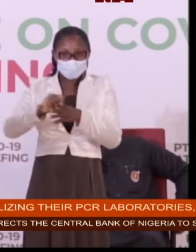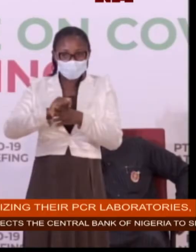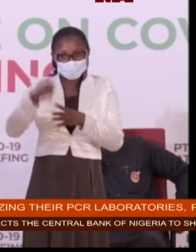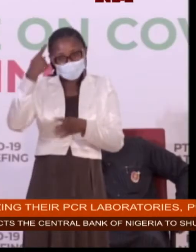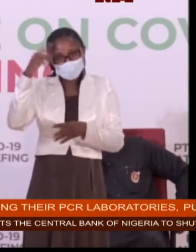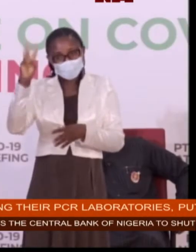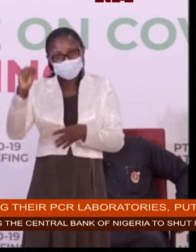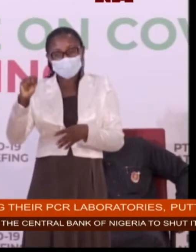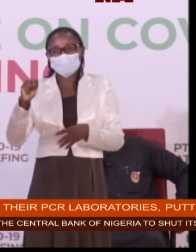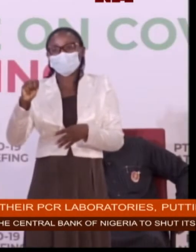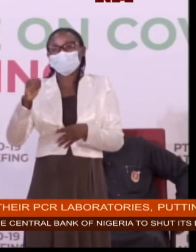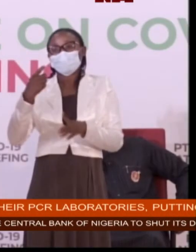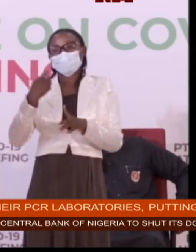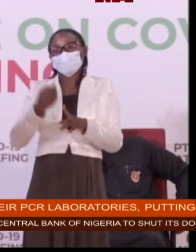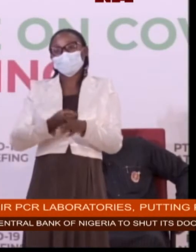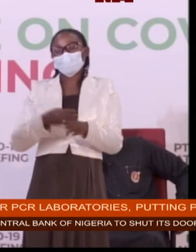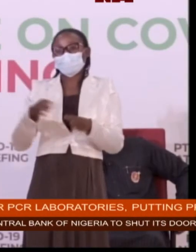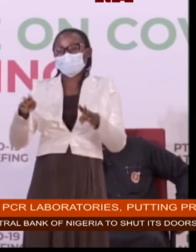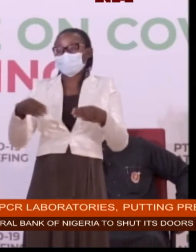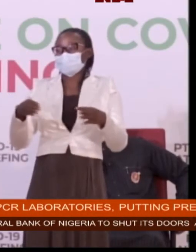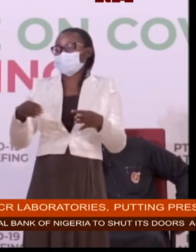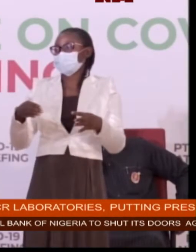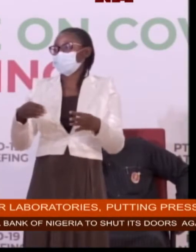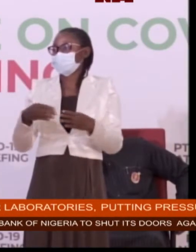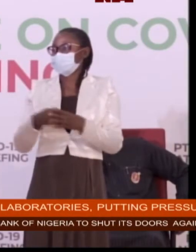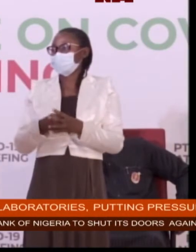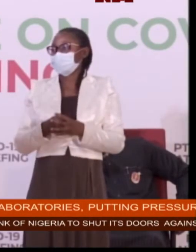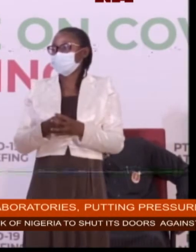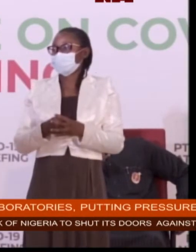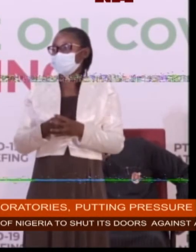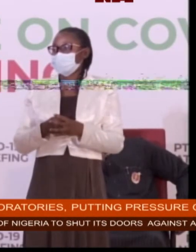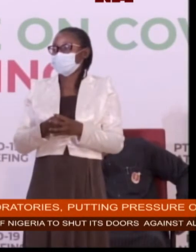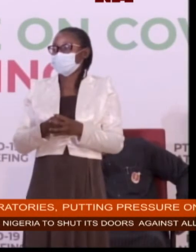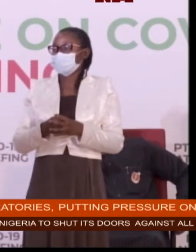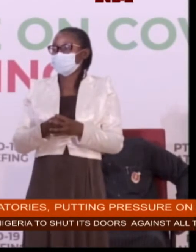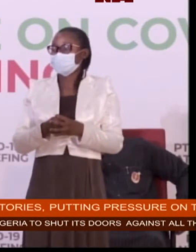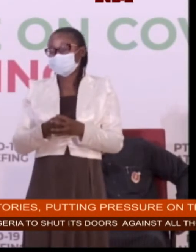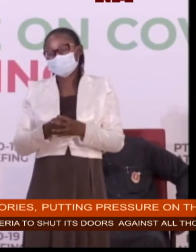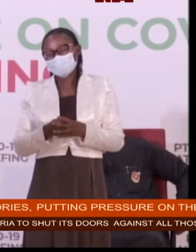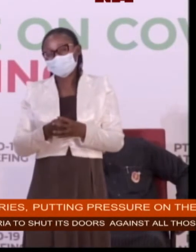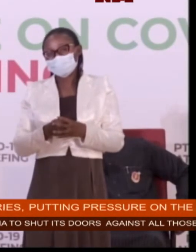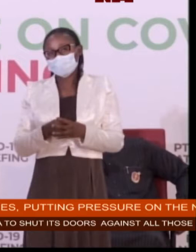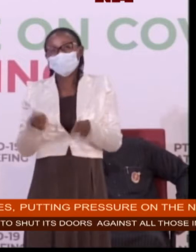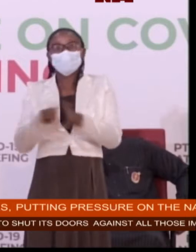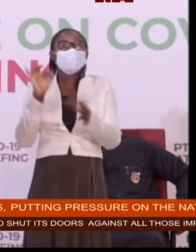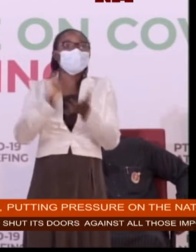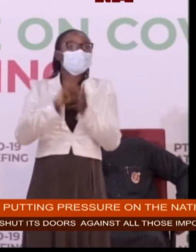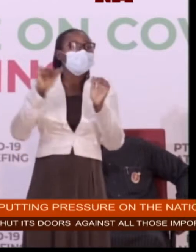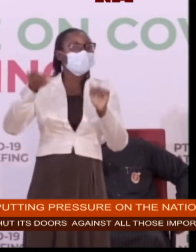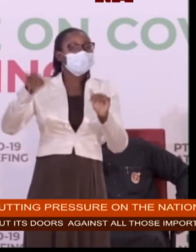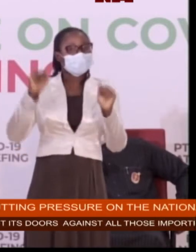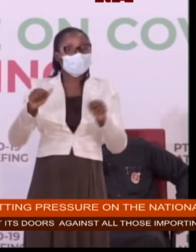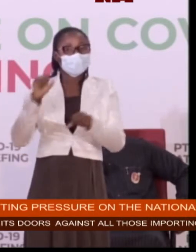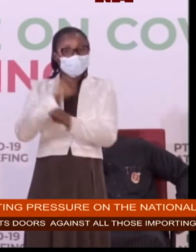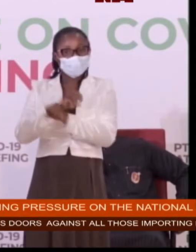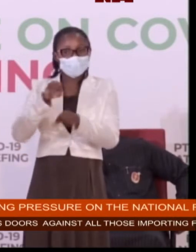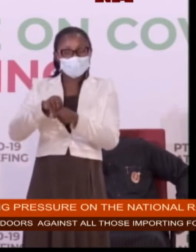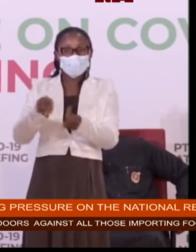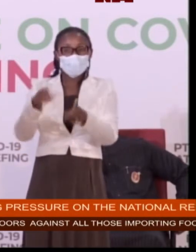spots such as markets, motor parks, train station, and places like that, that we feel there is